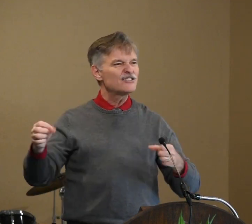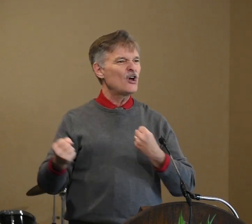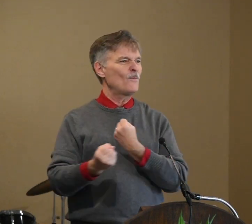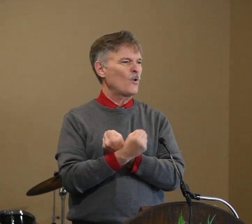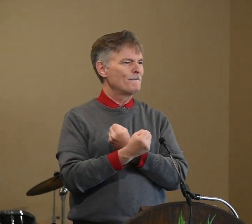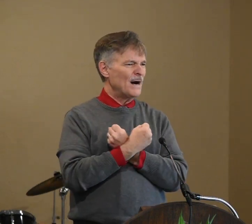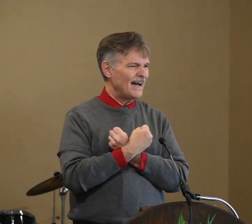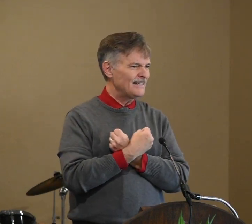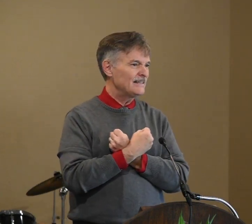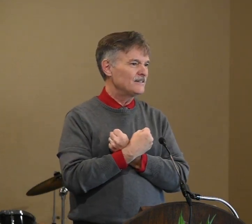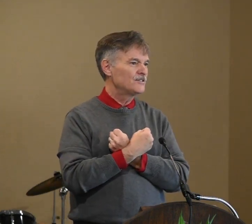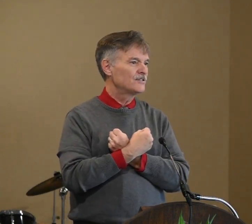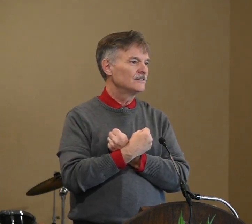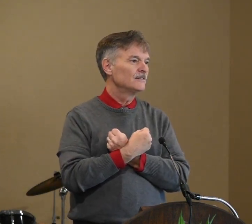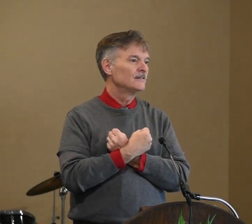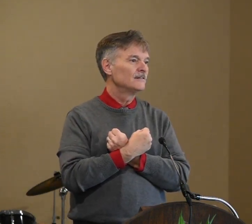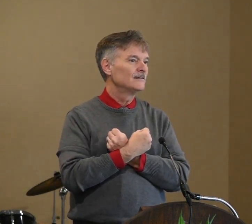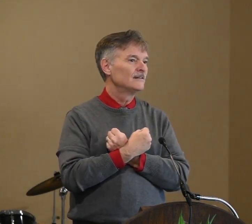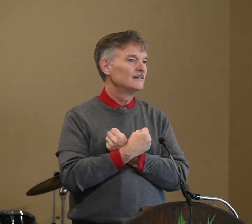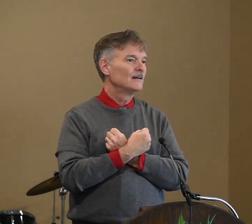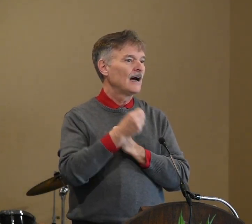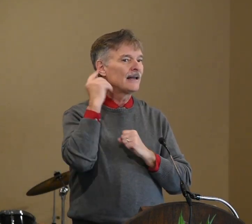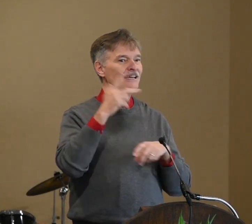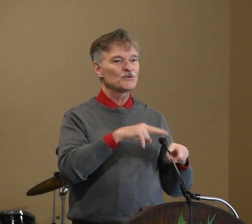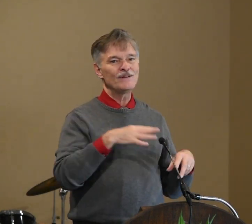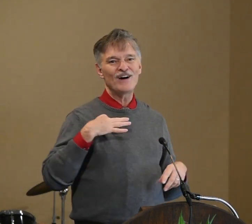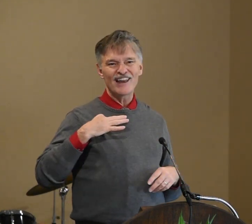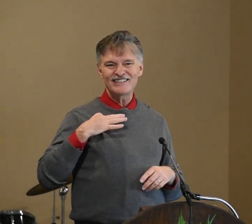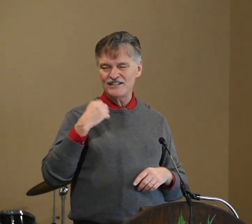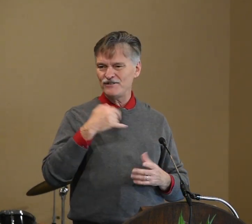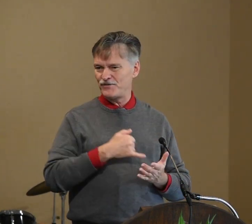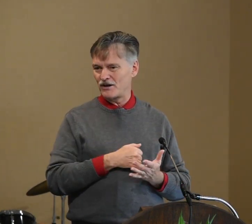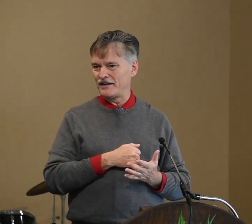no more bondage unless we volunteer for it.